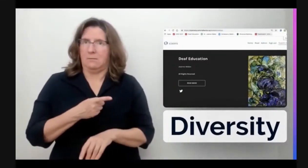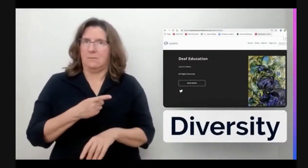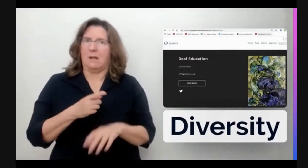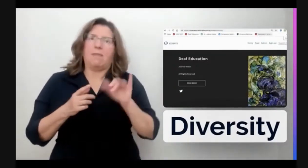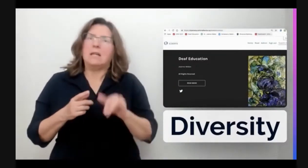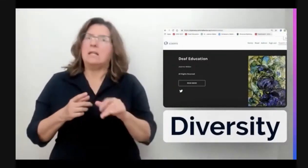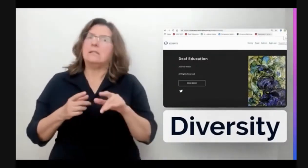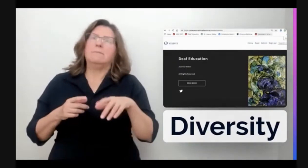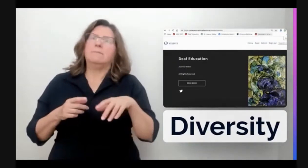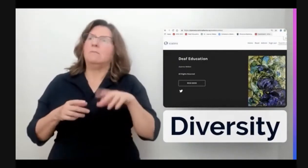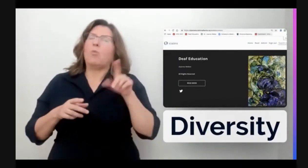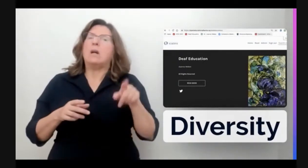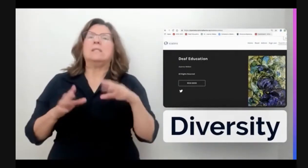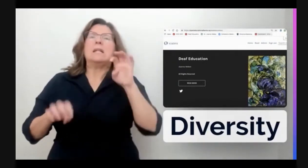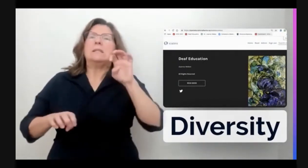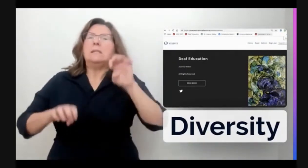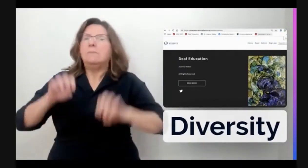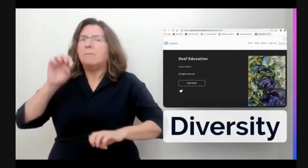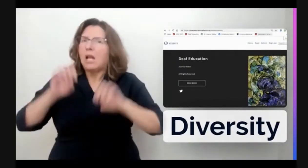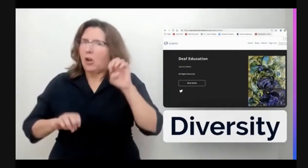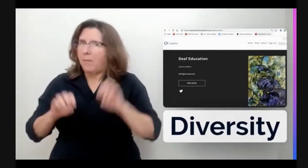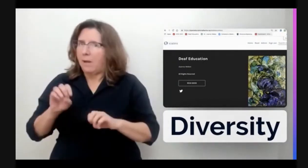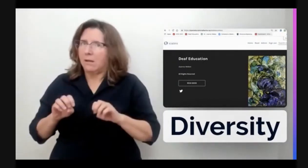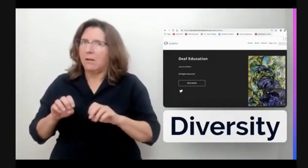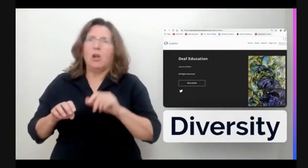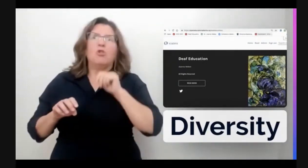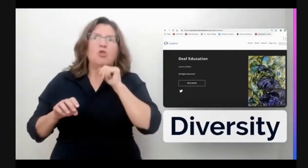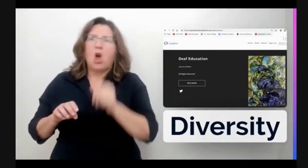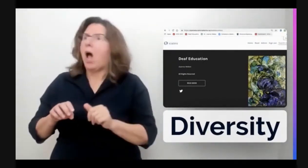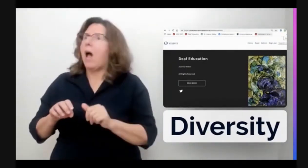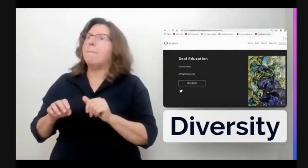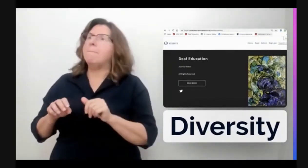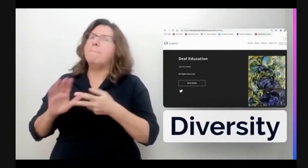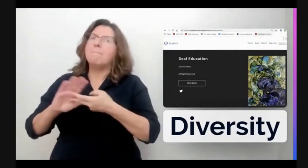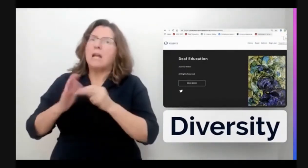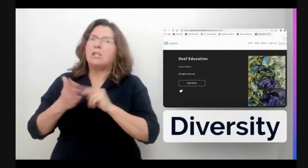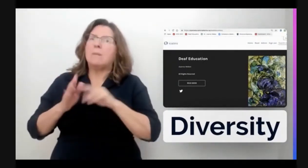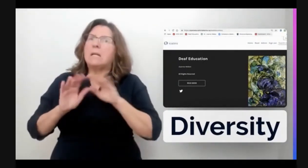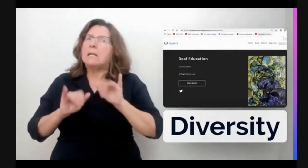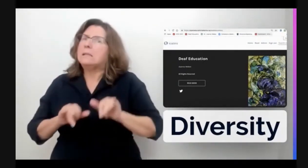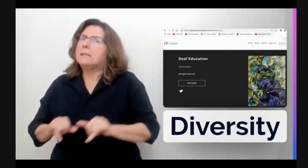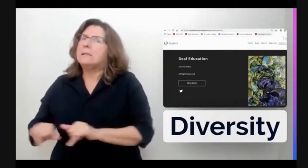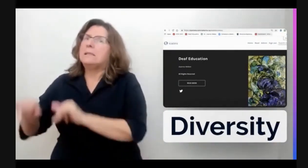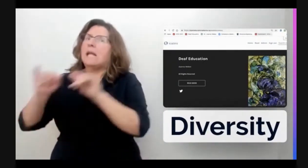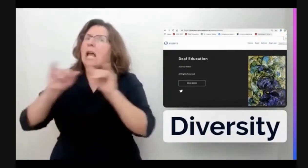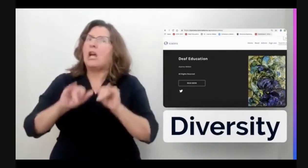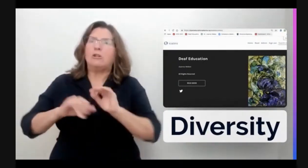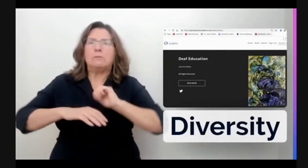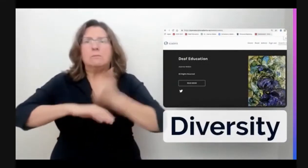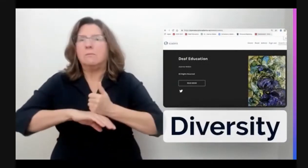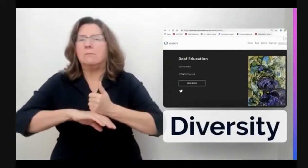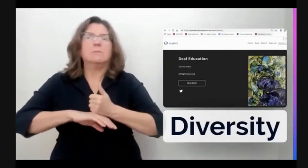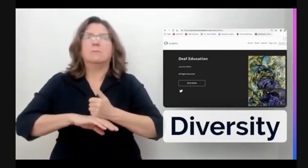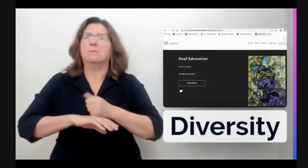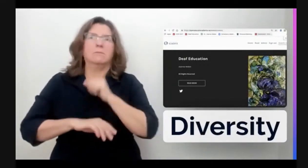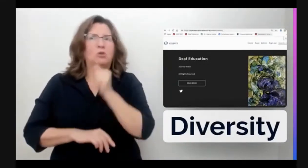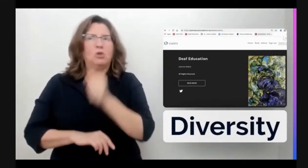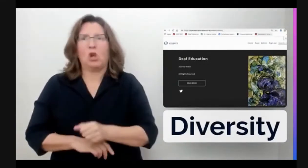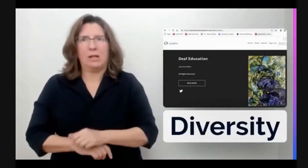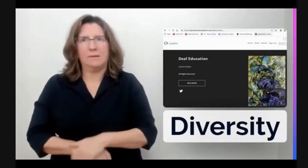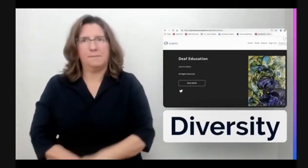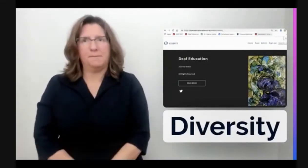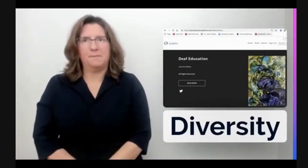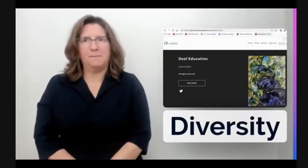meet this standard. This ebook is an experiment and is not to be regarded as the standard to